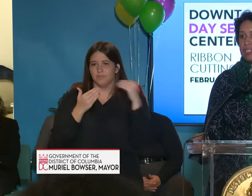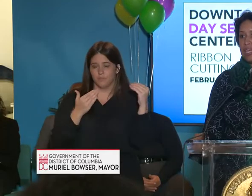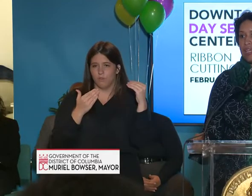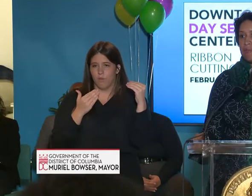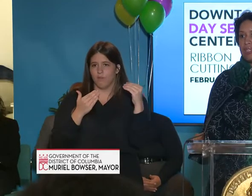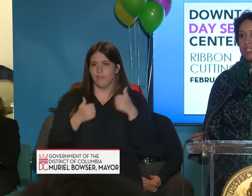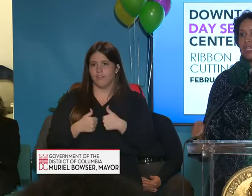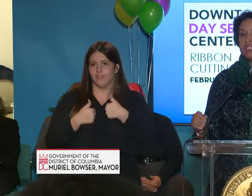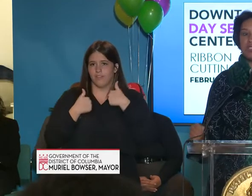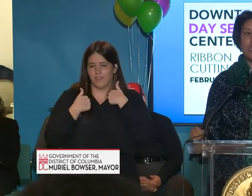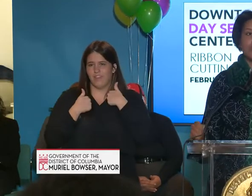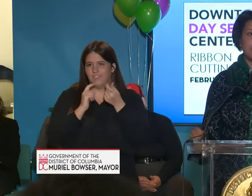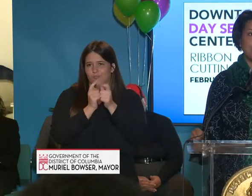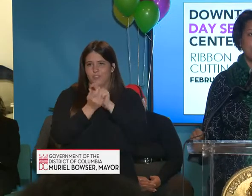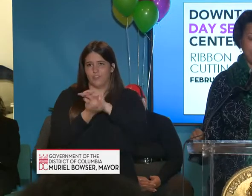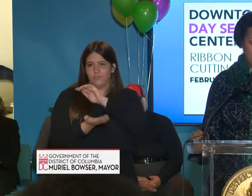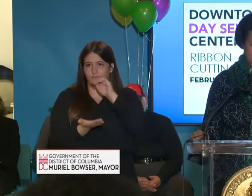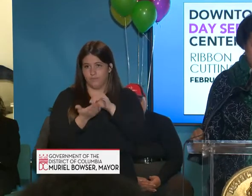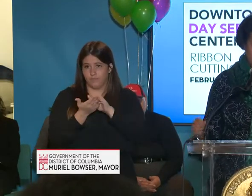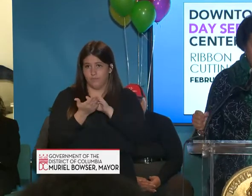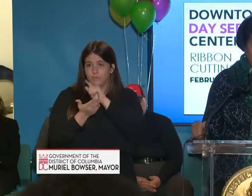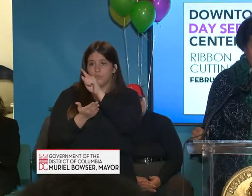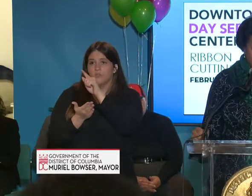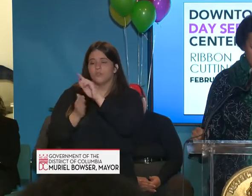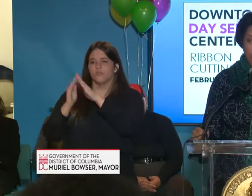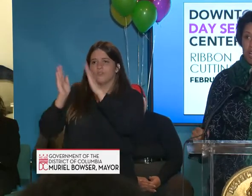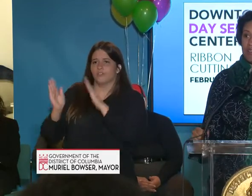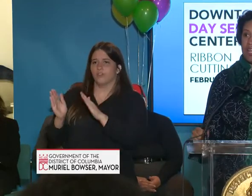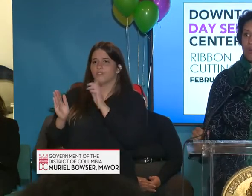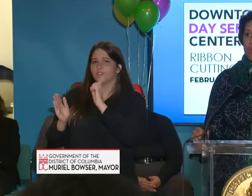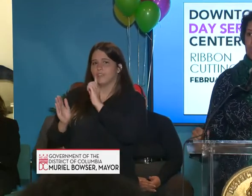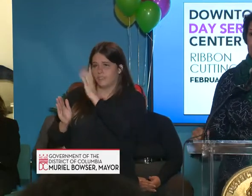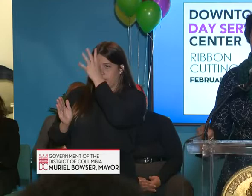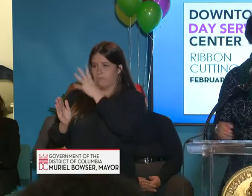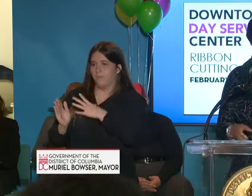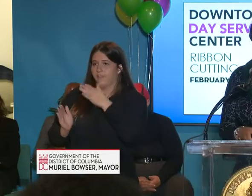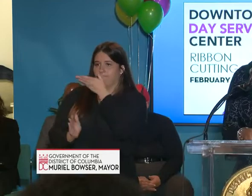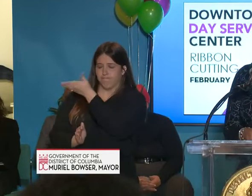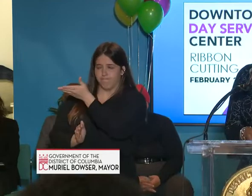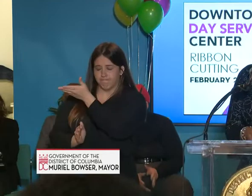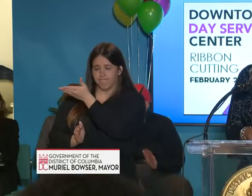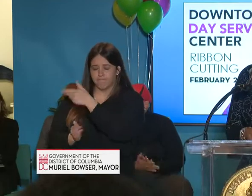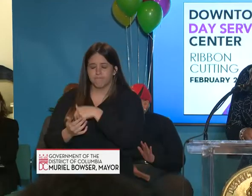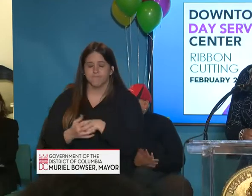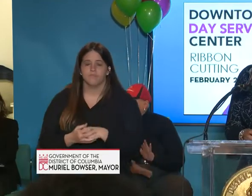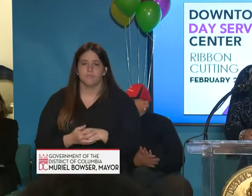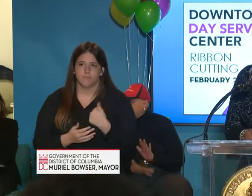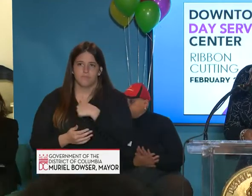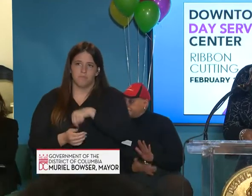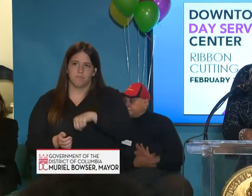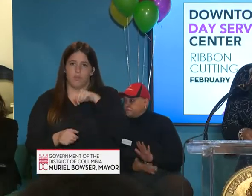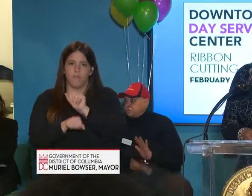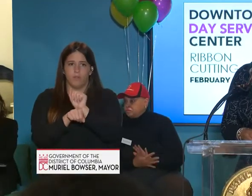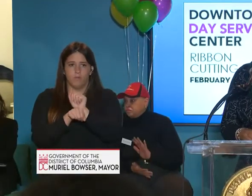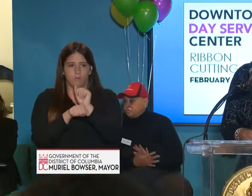St. Elizabeth's campus to shelter single men. And we're proud of that work, too.